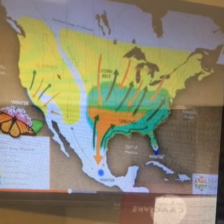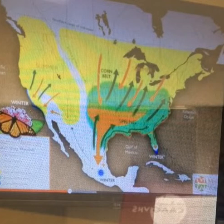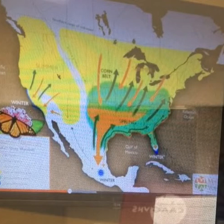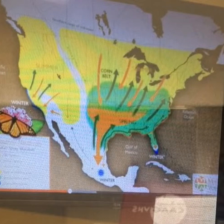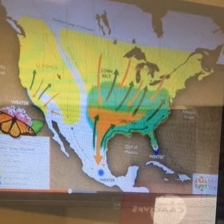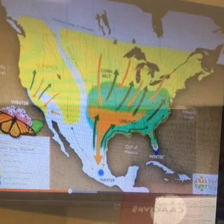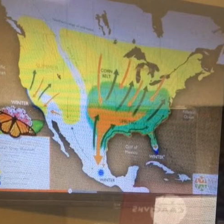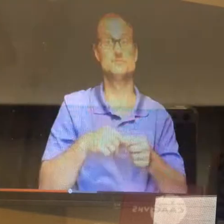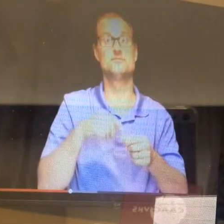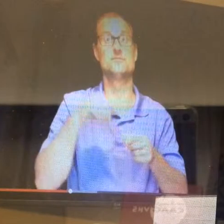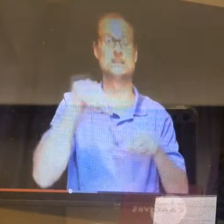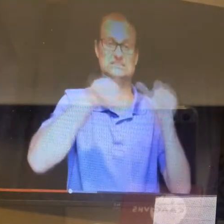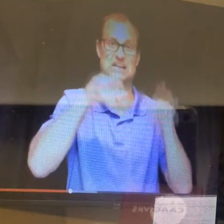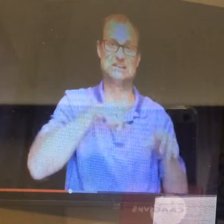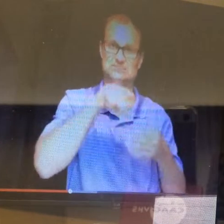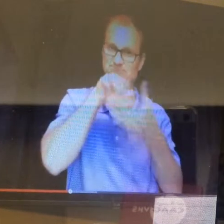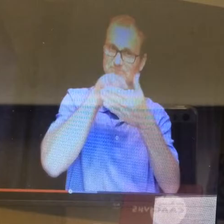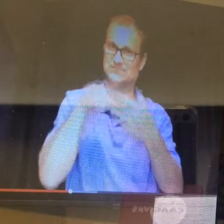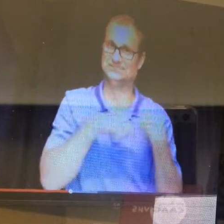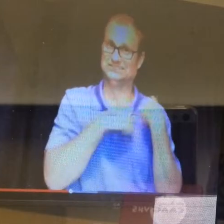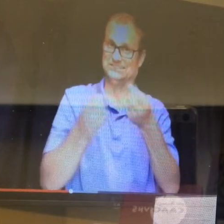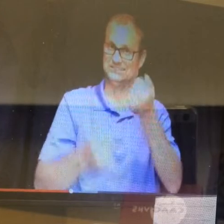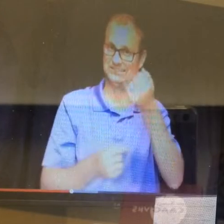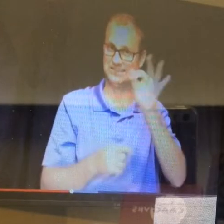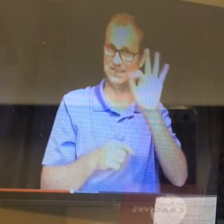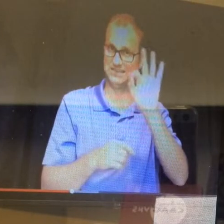because it's warmer down there, as you see in this migratory chart.